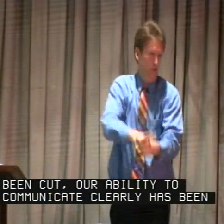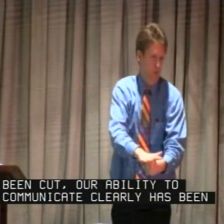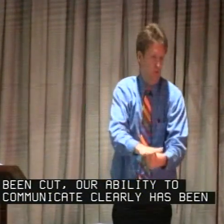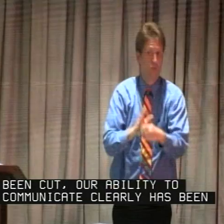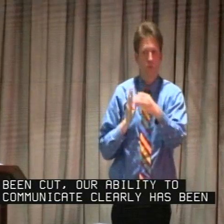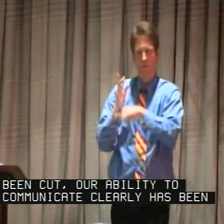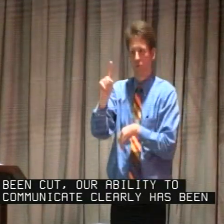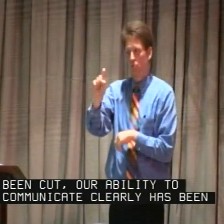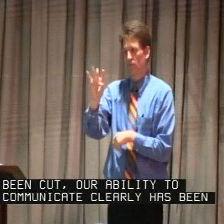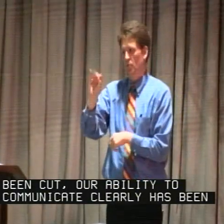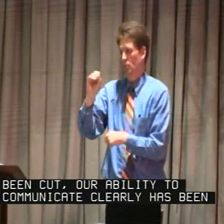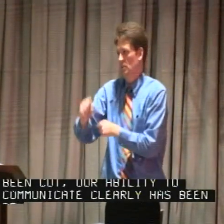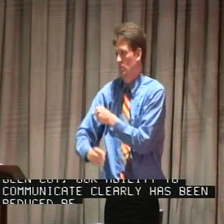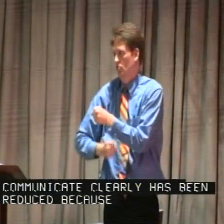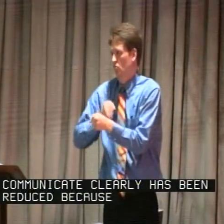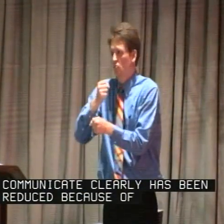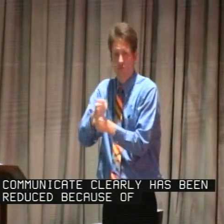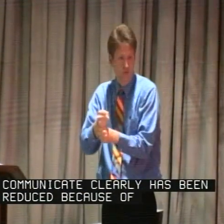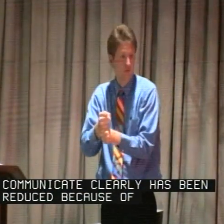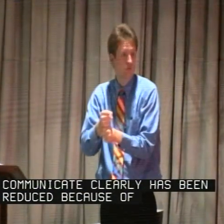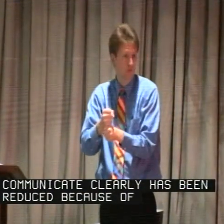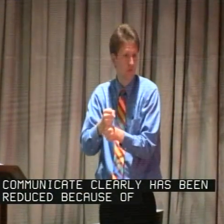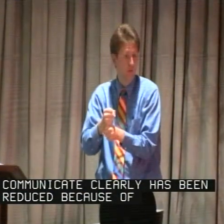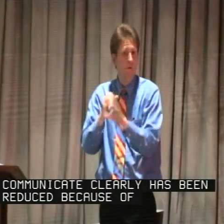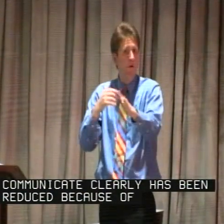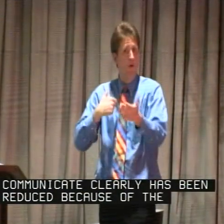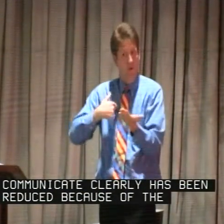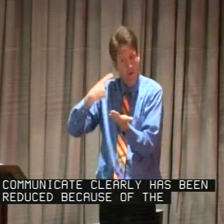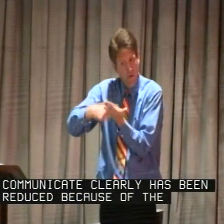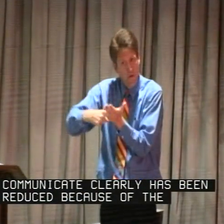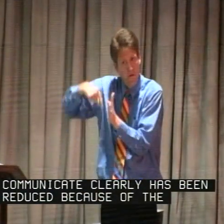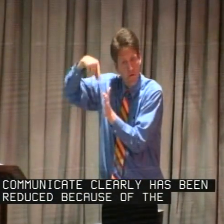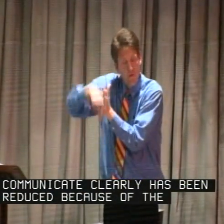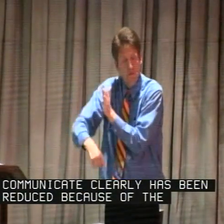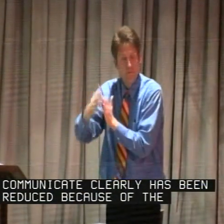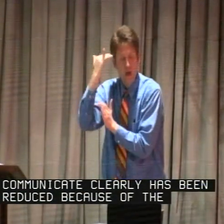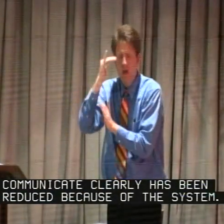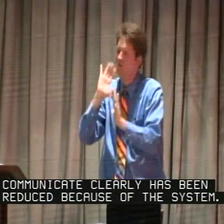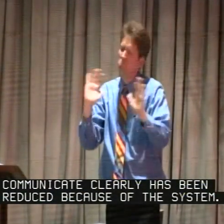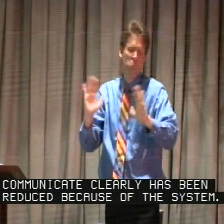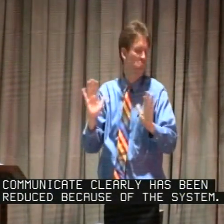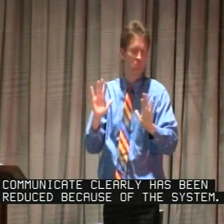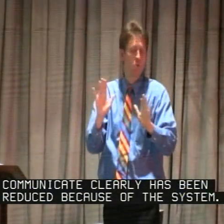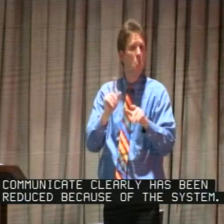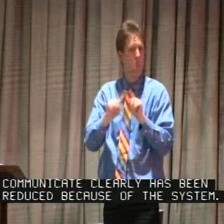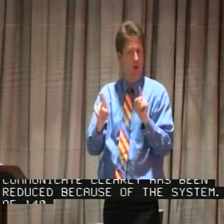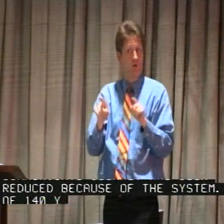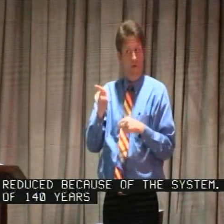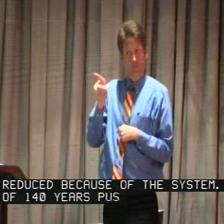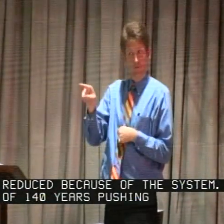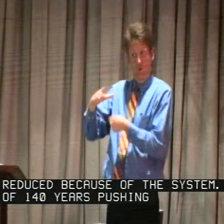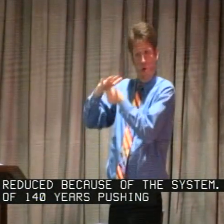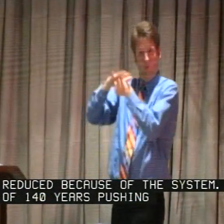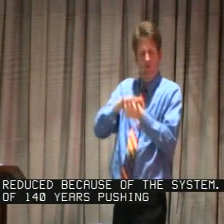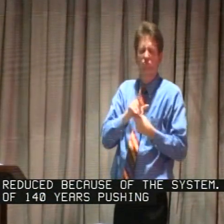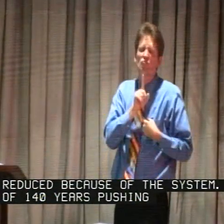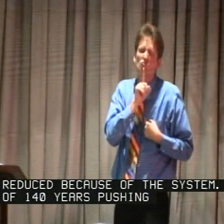because of the system of 140 years pushing against us and oppression. But